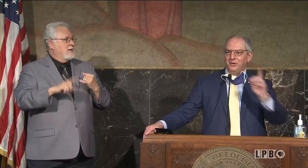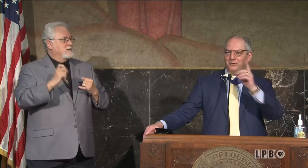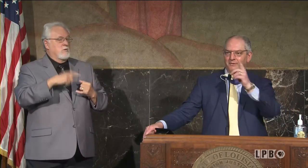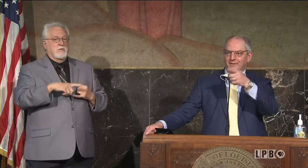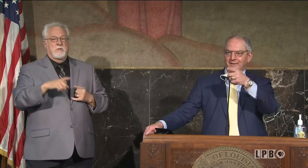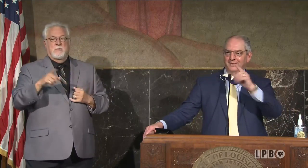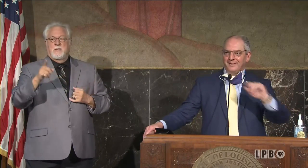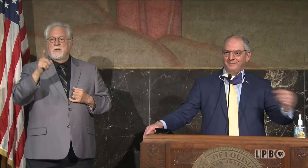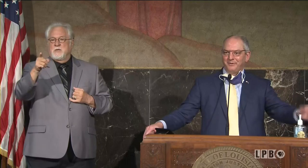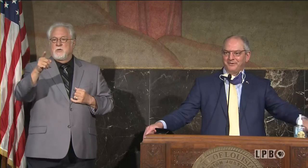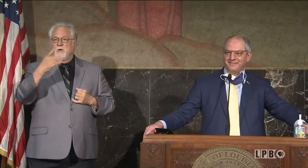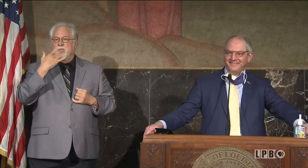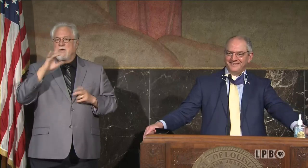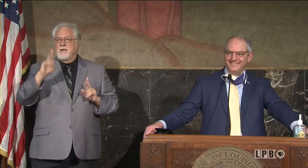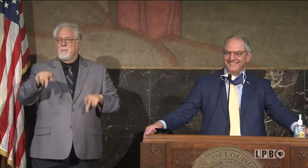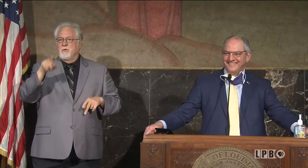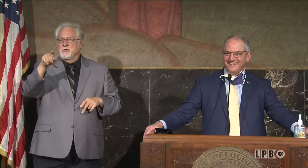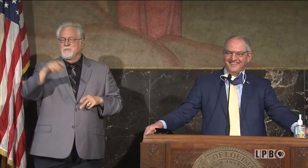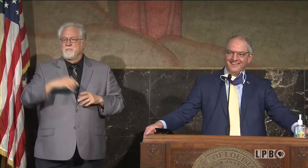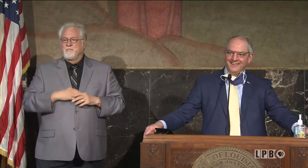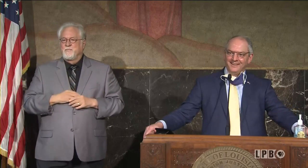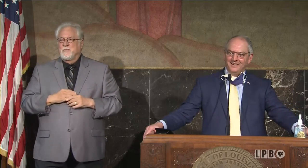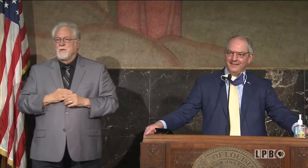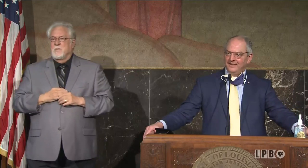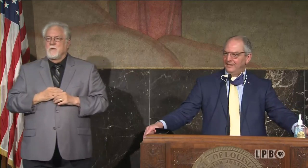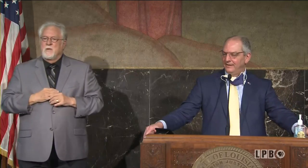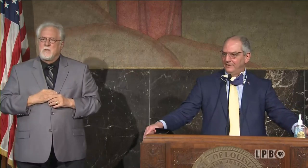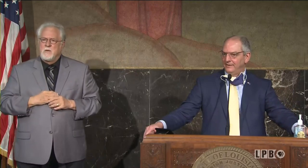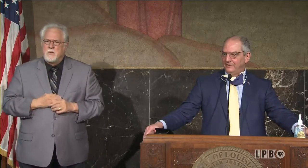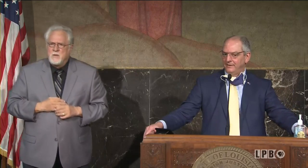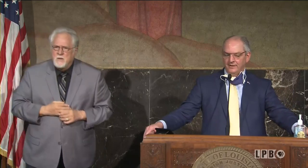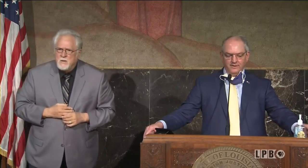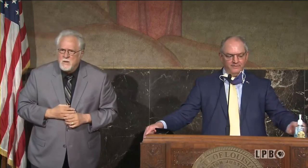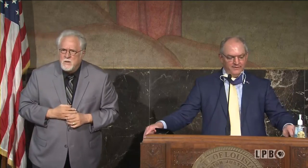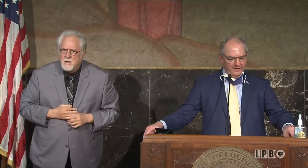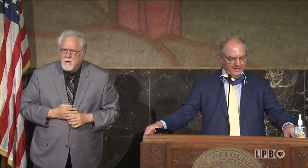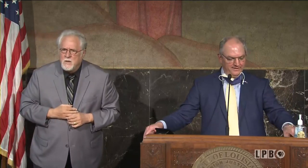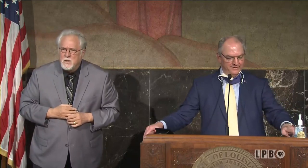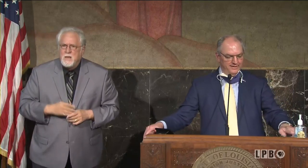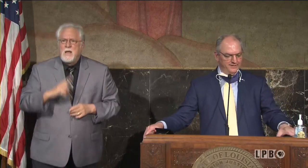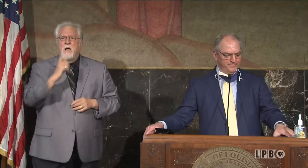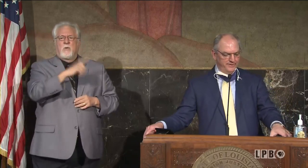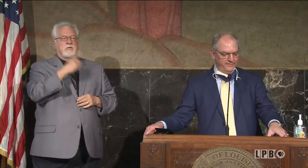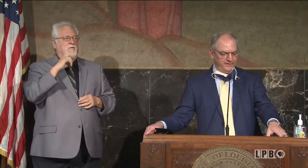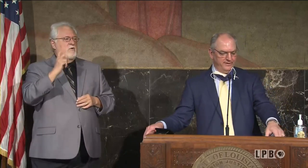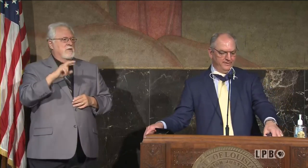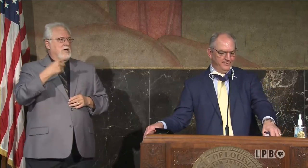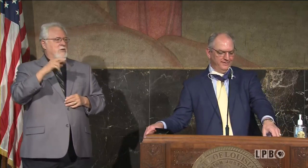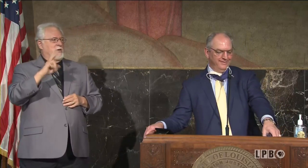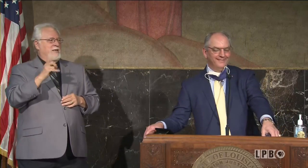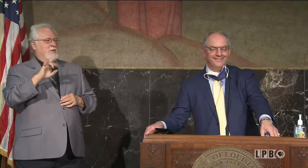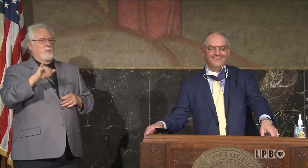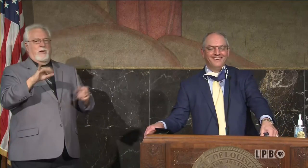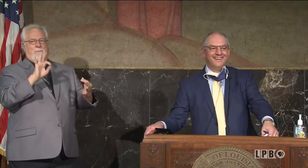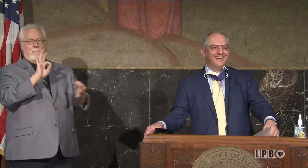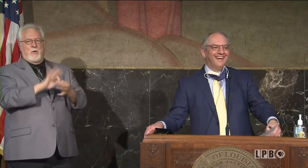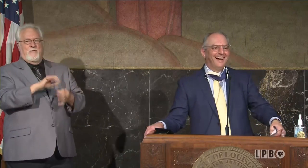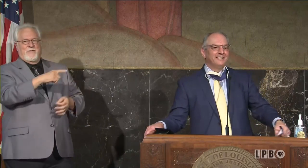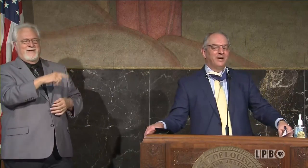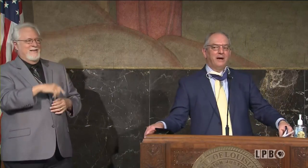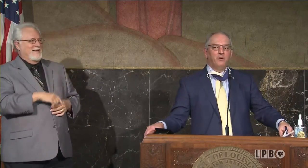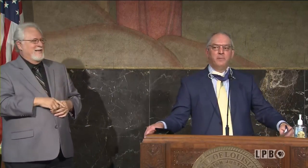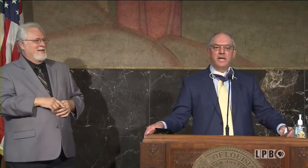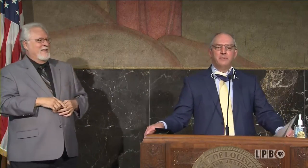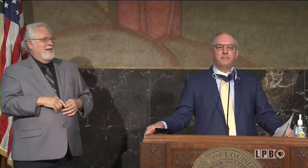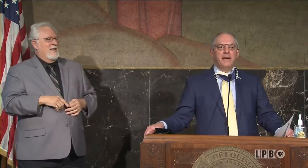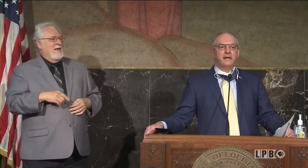And you are the lucky person. I have a question for Dr. Guidry. That's perfect. All right,